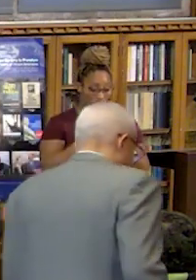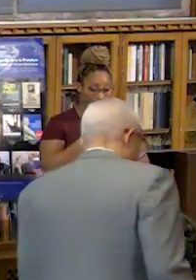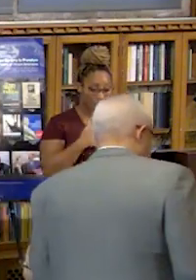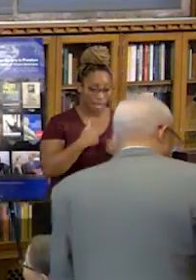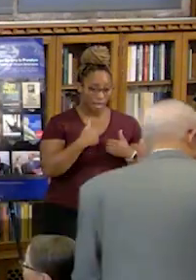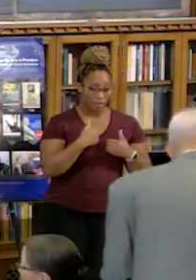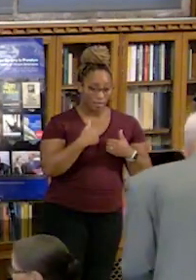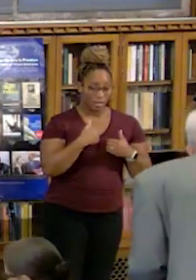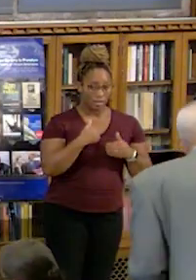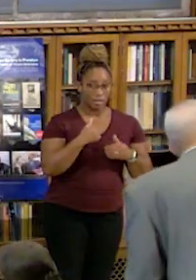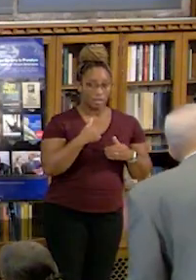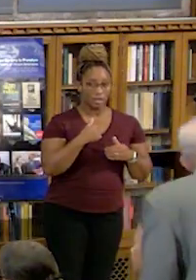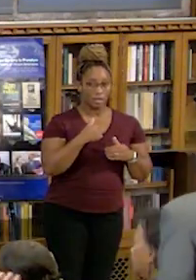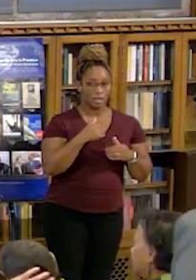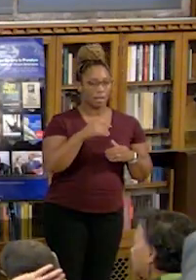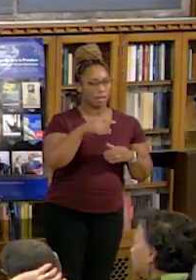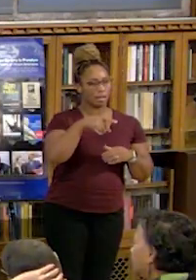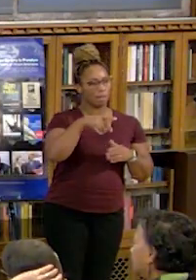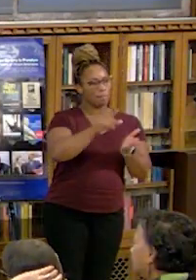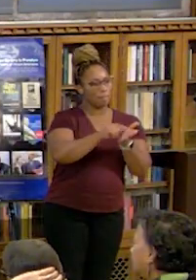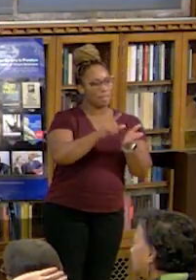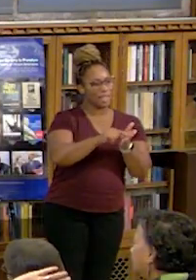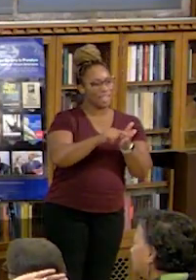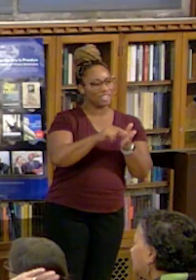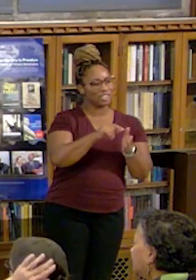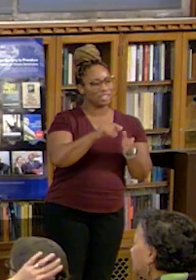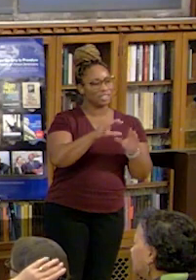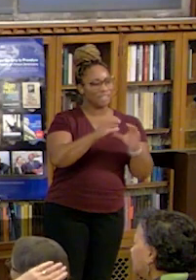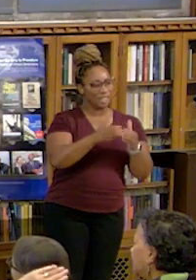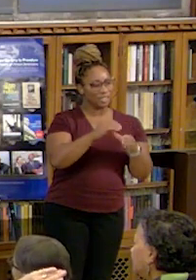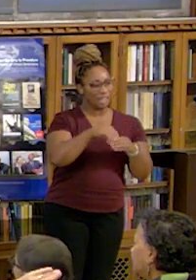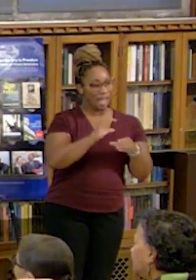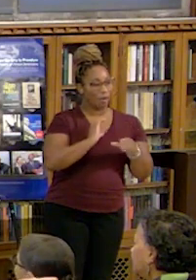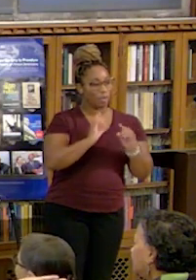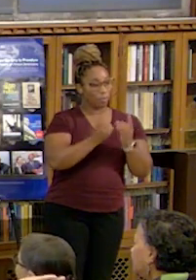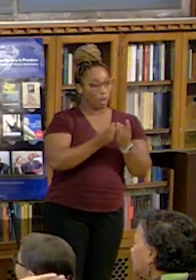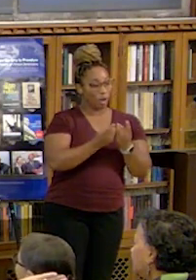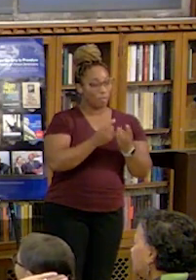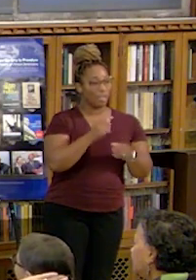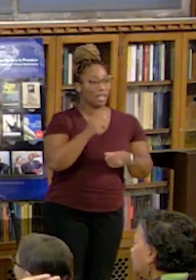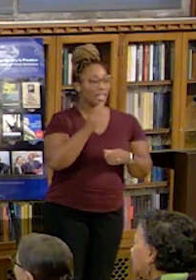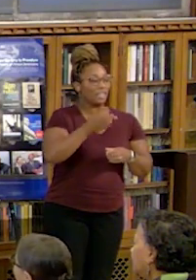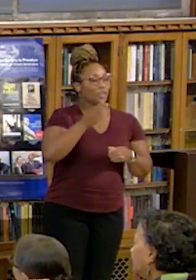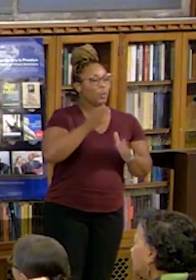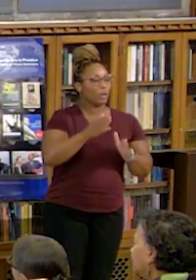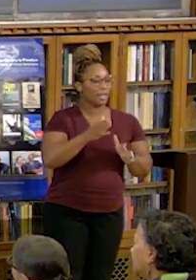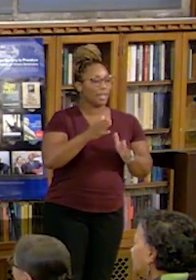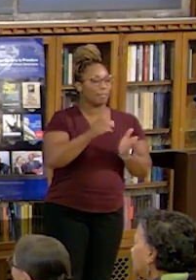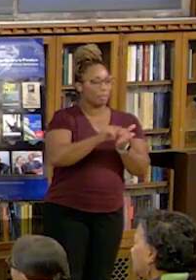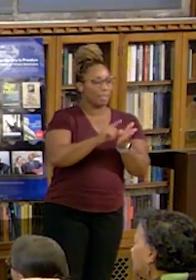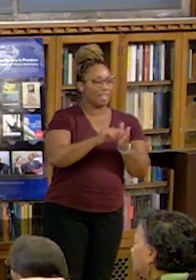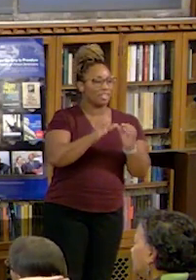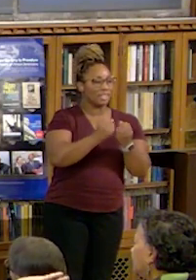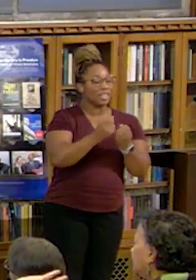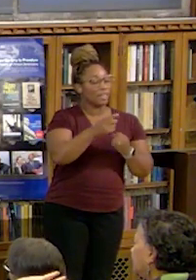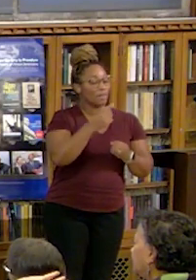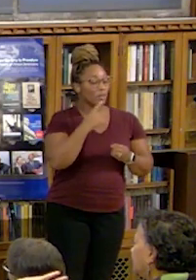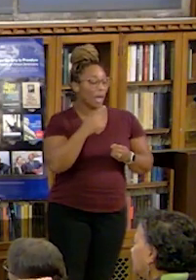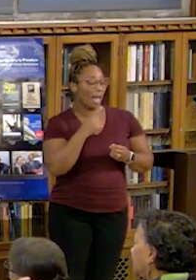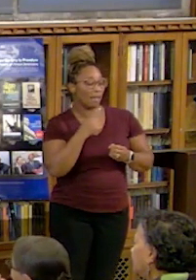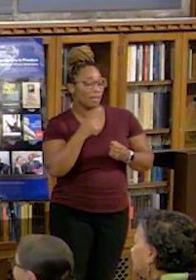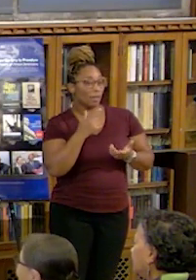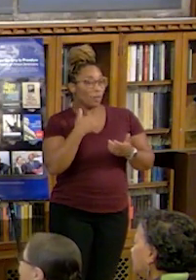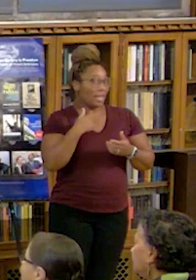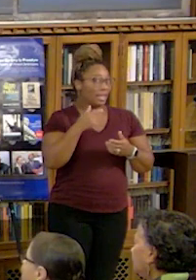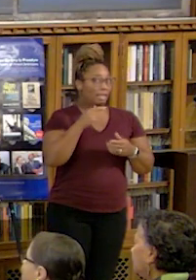publication section great and our department so if people are thinking about it we we have challenges finding